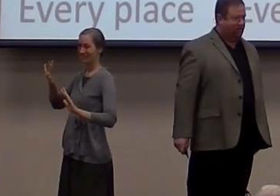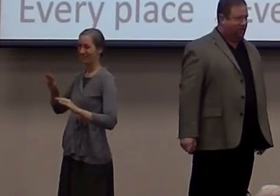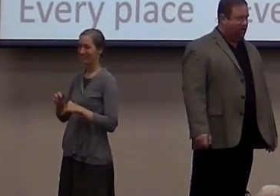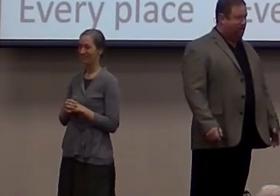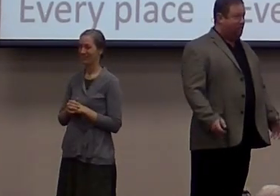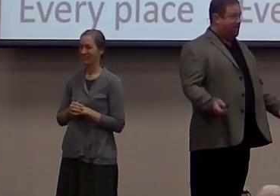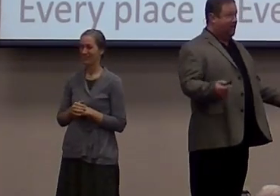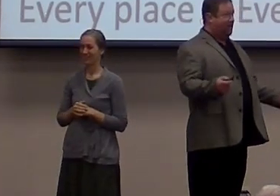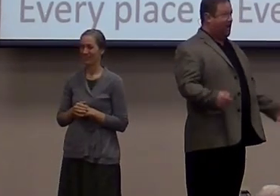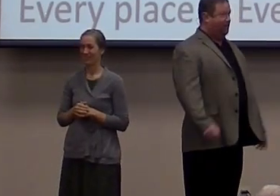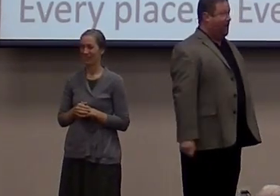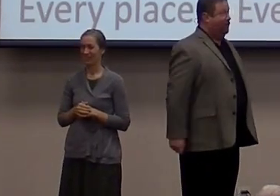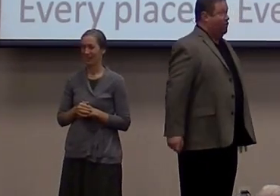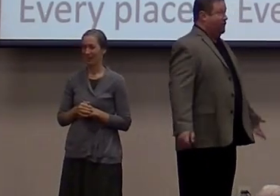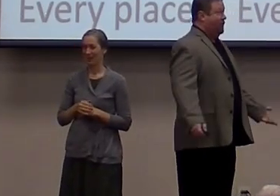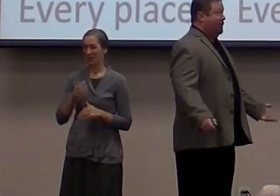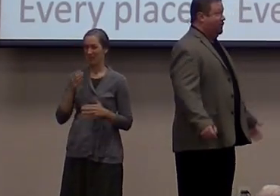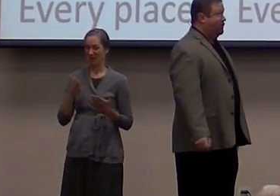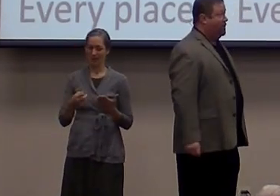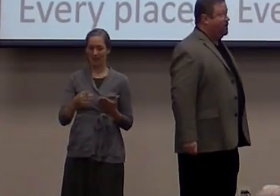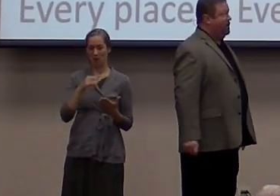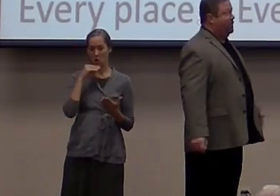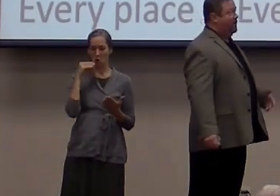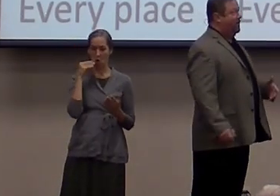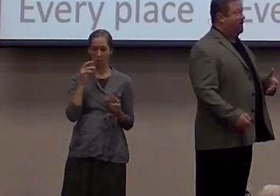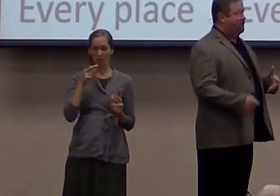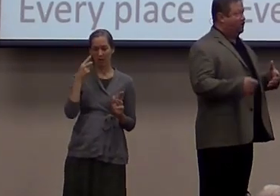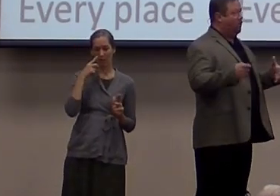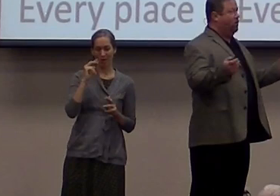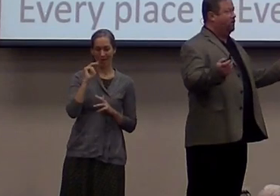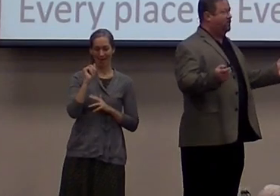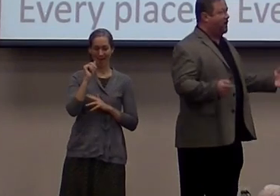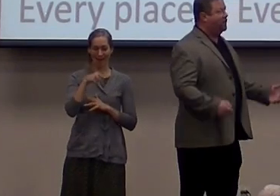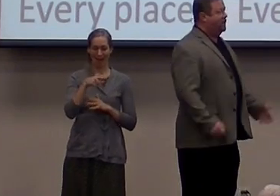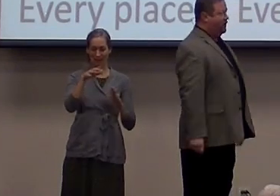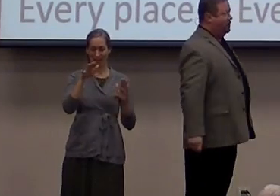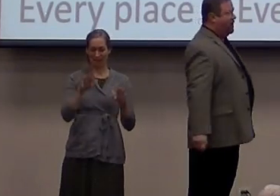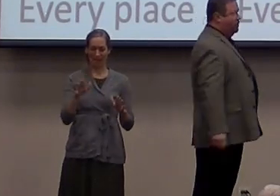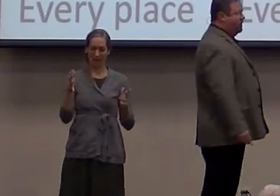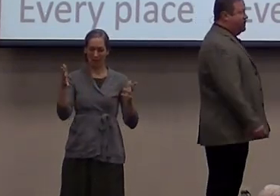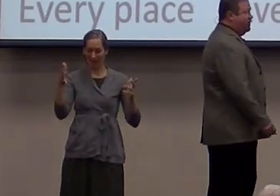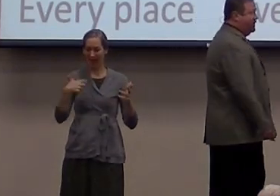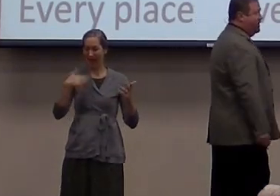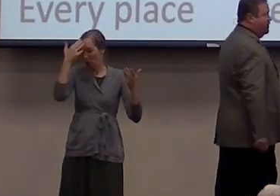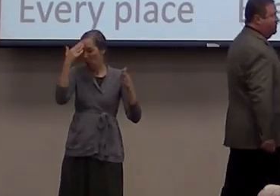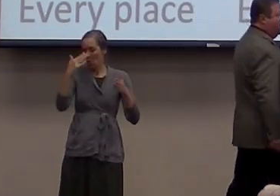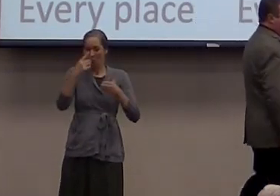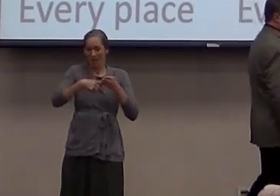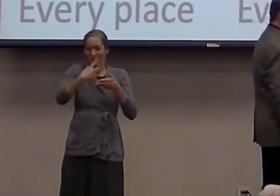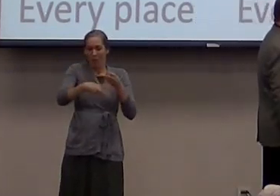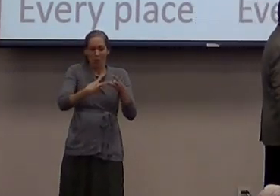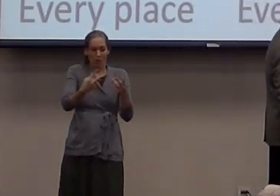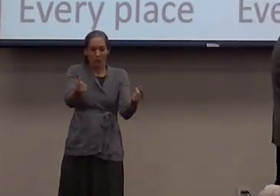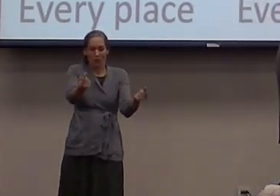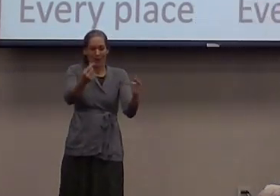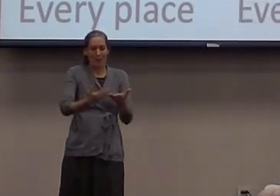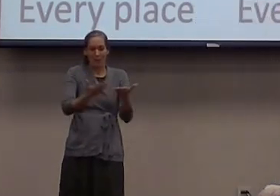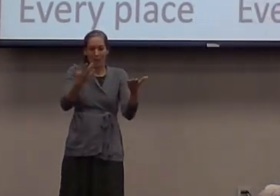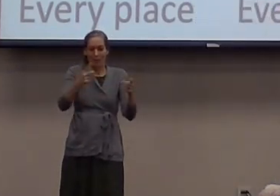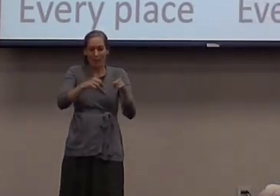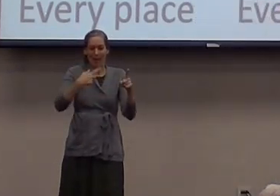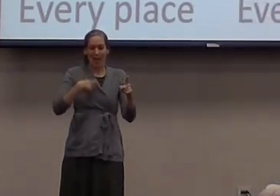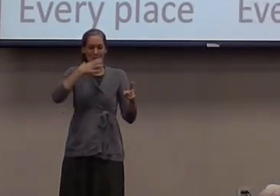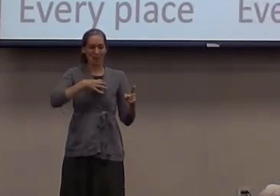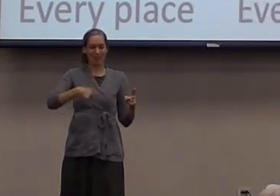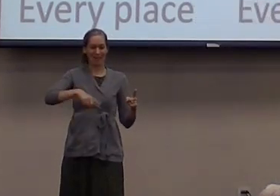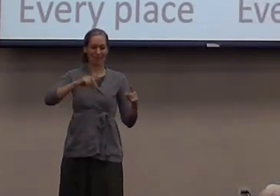on Sunday, maybe take a nap. I don't know what they do. But as the world is out there, I wish they would go, you know, I'm just going to go to